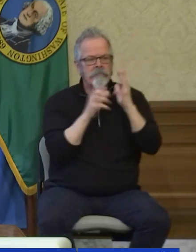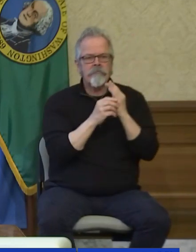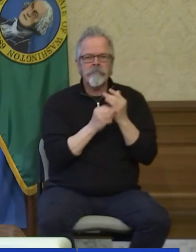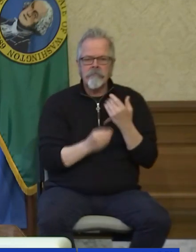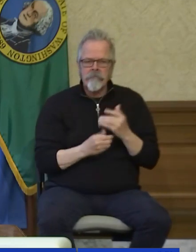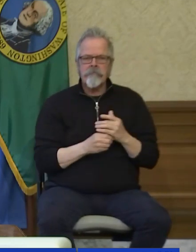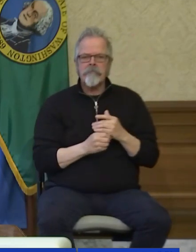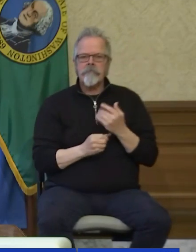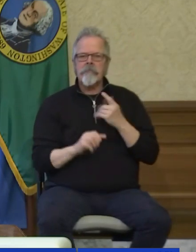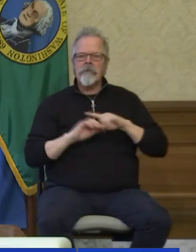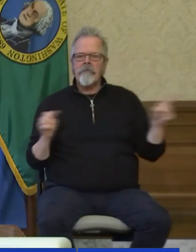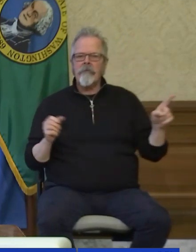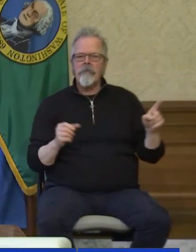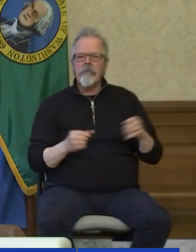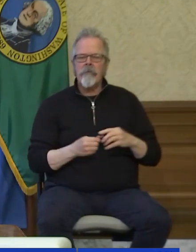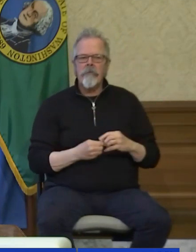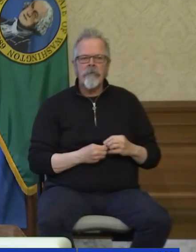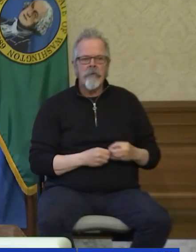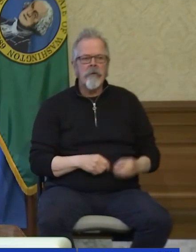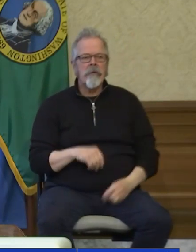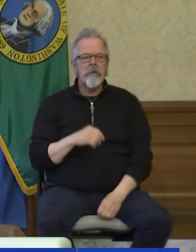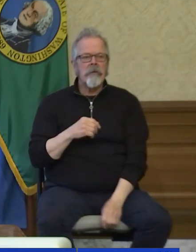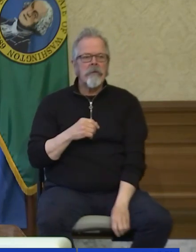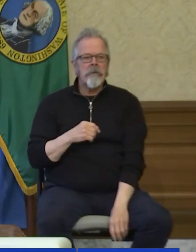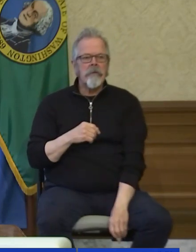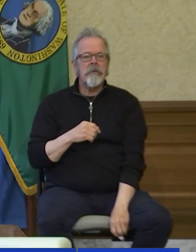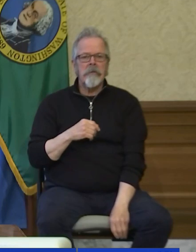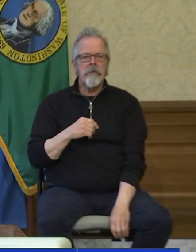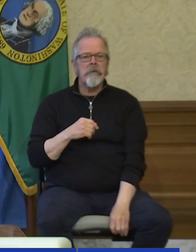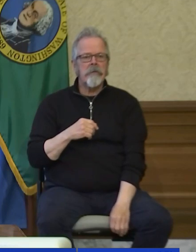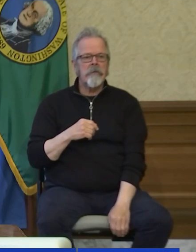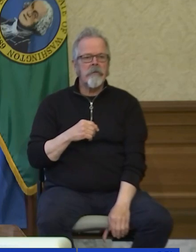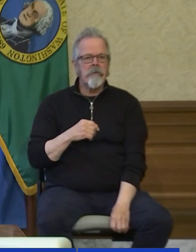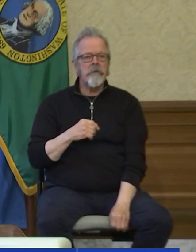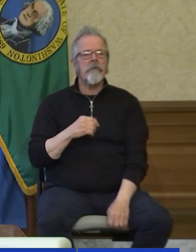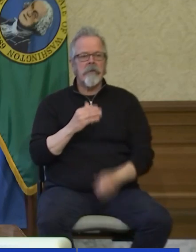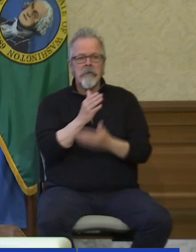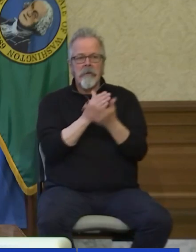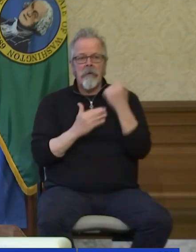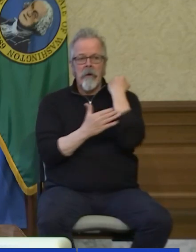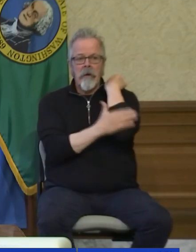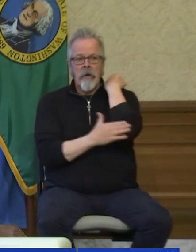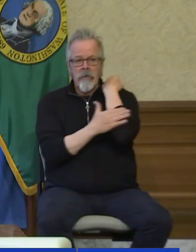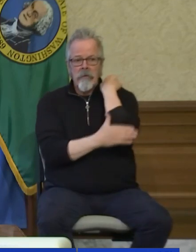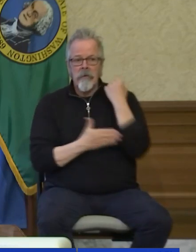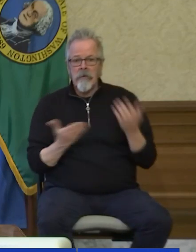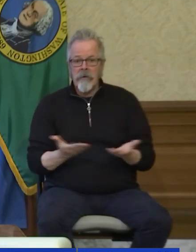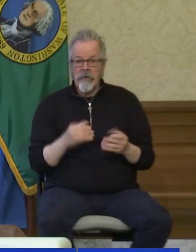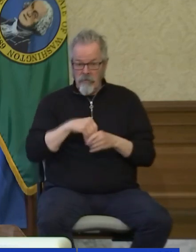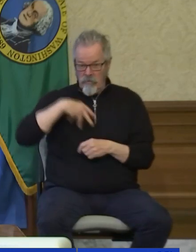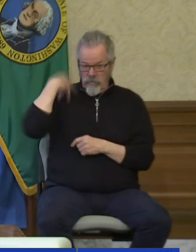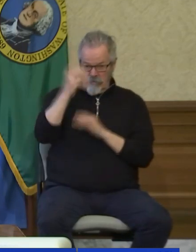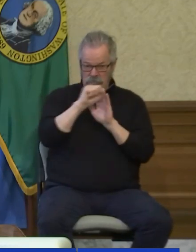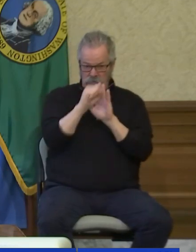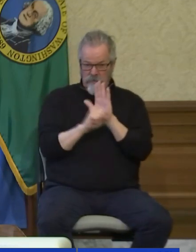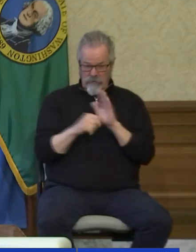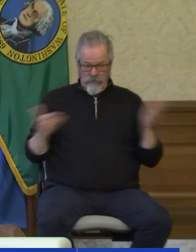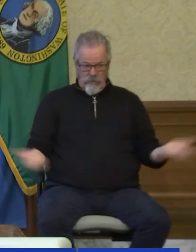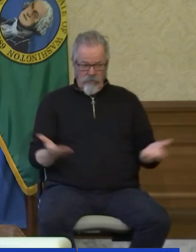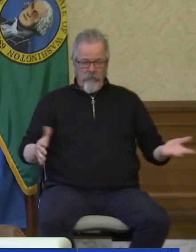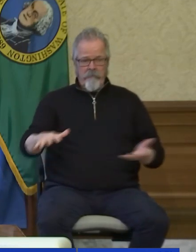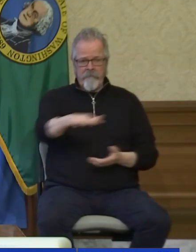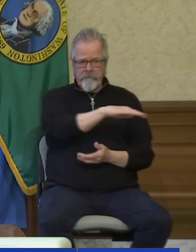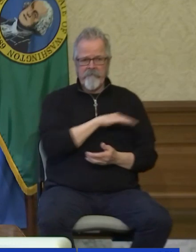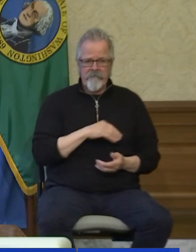enough PPE and hospital capacity, we're going to allow them to explore possibilities moving sooner to phase